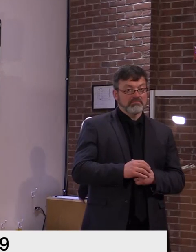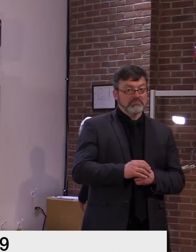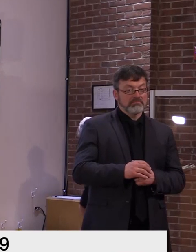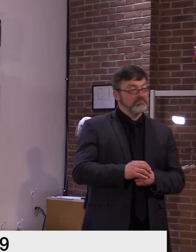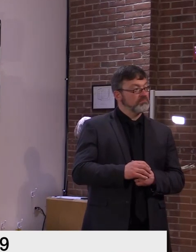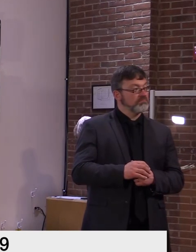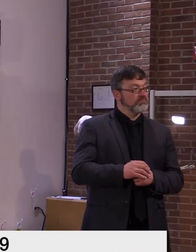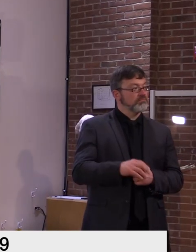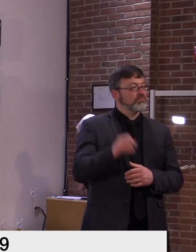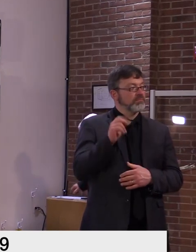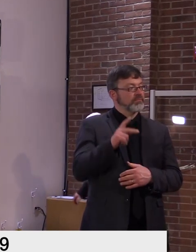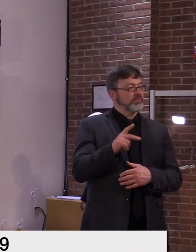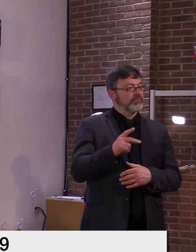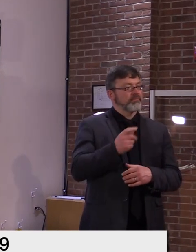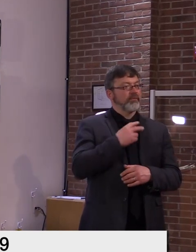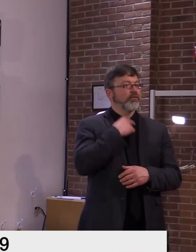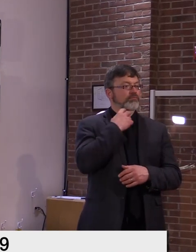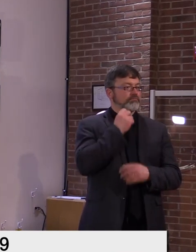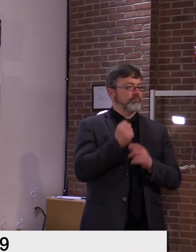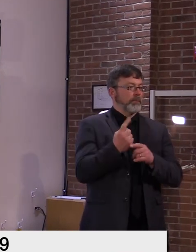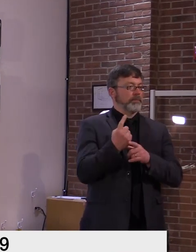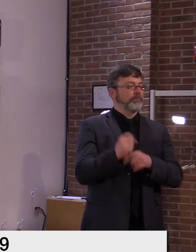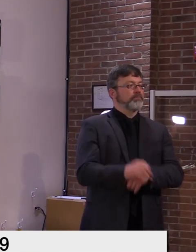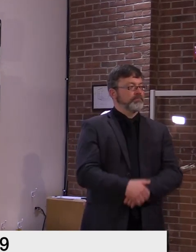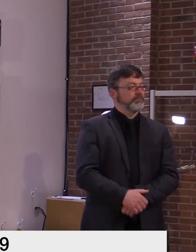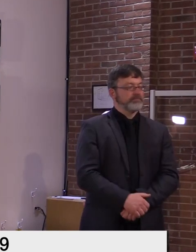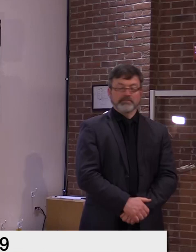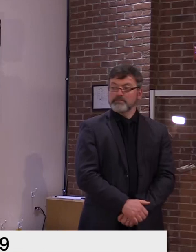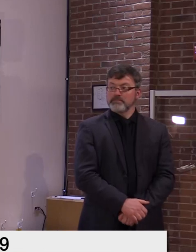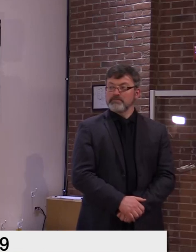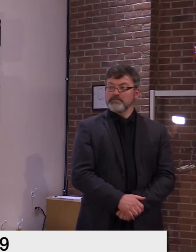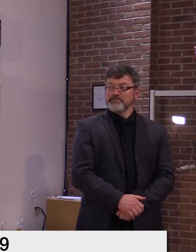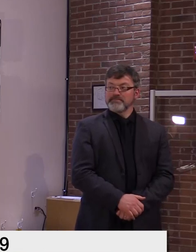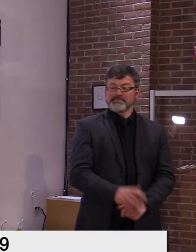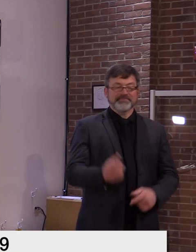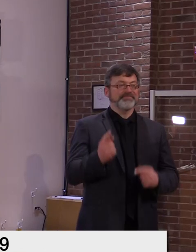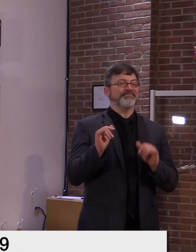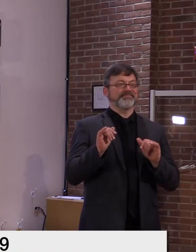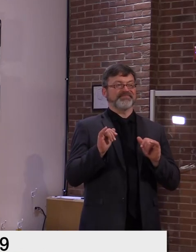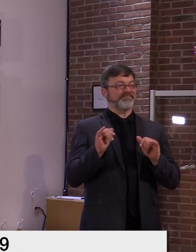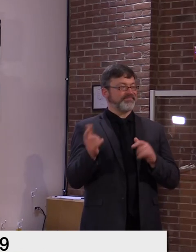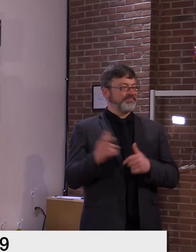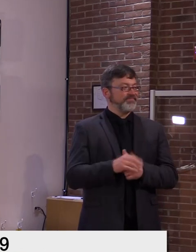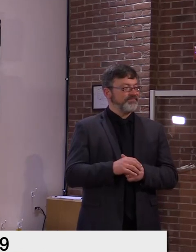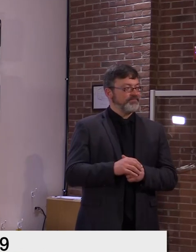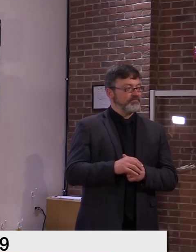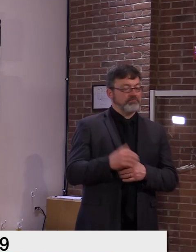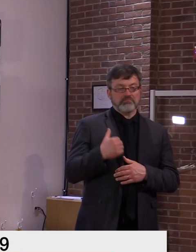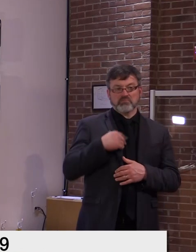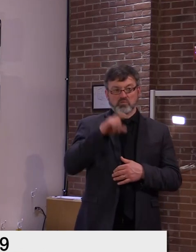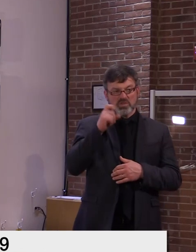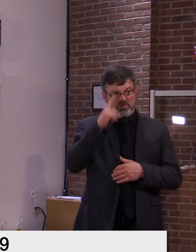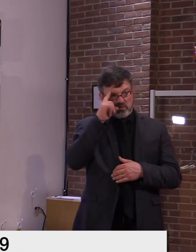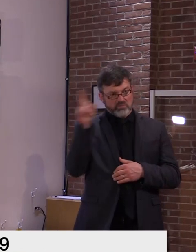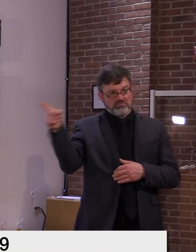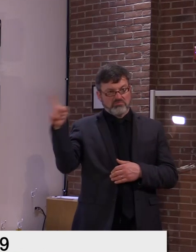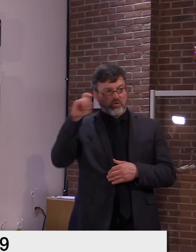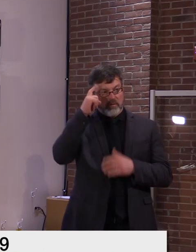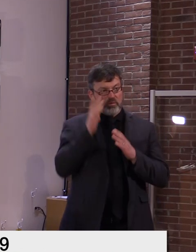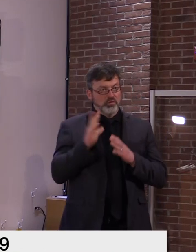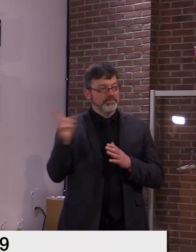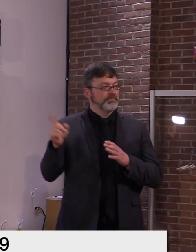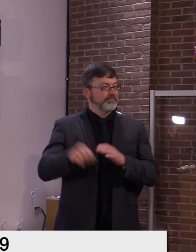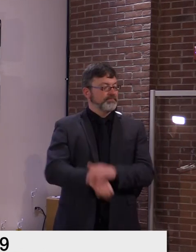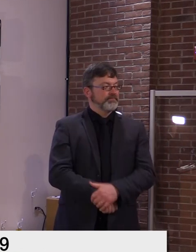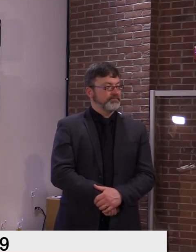Thanks, Rebecca. Two quick questions. First one, Governor, I read this morning a New York Times report